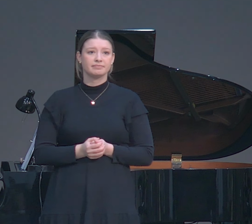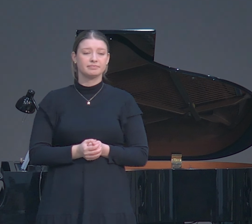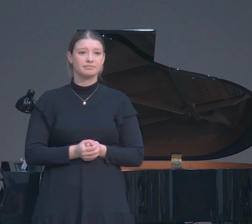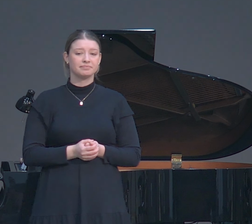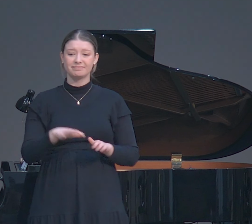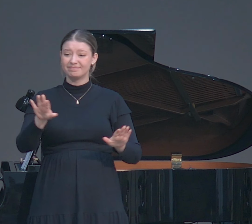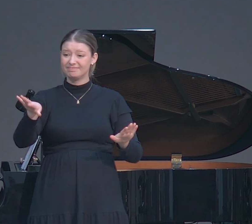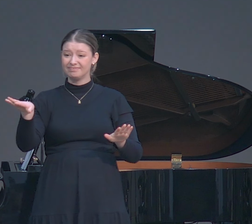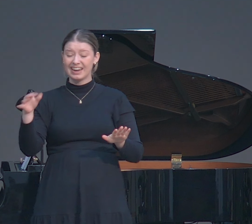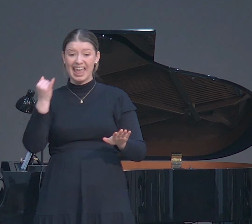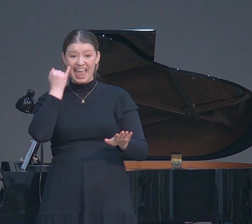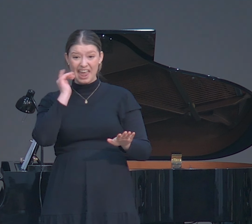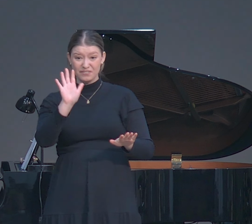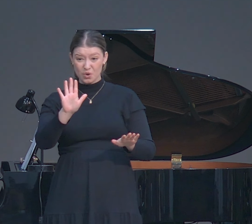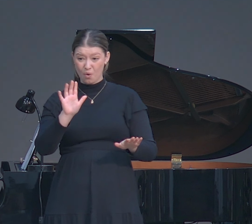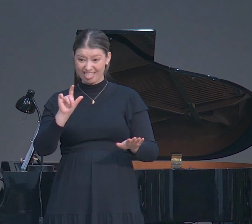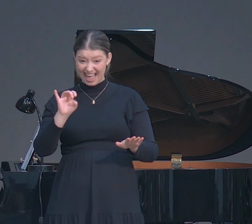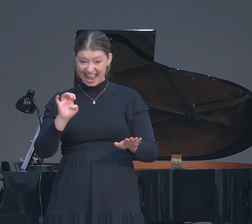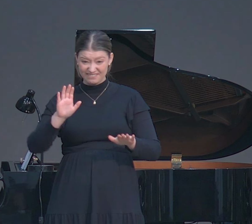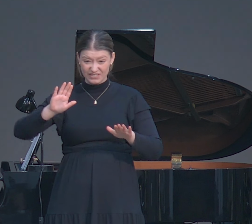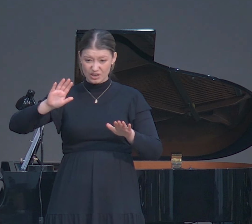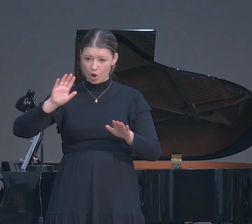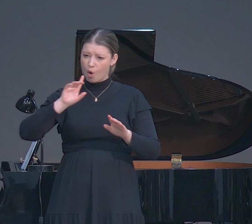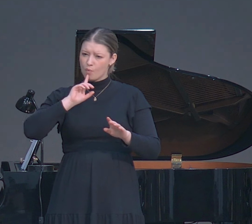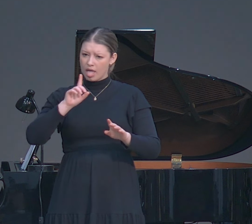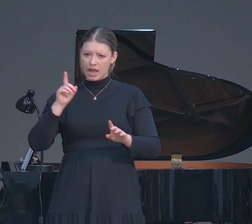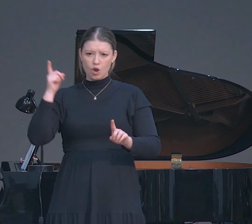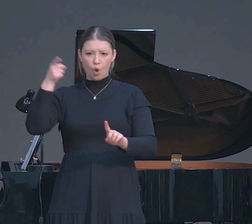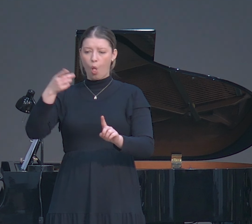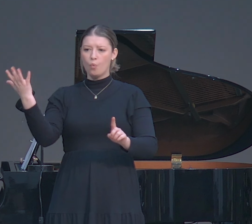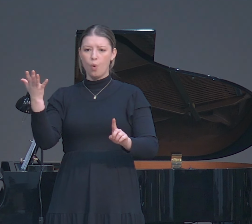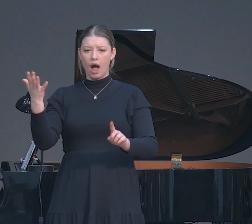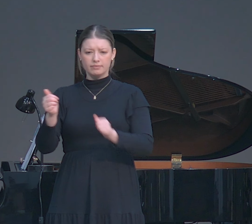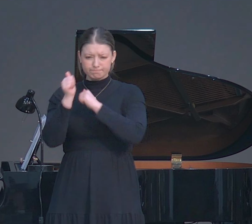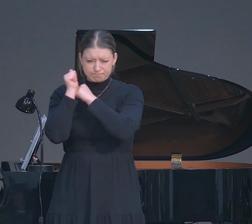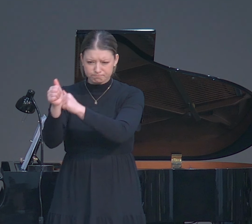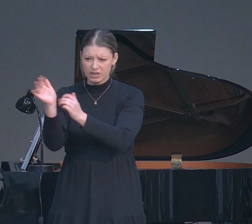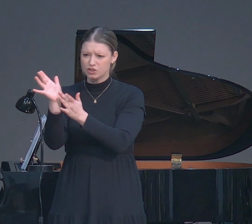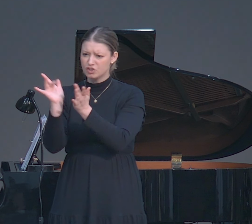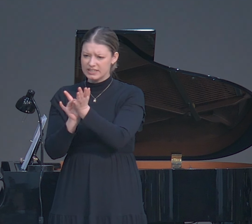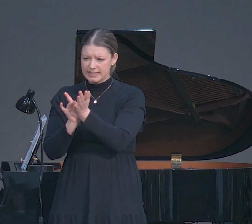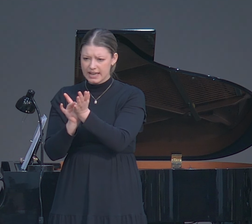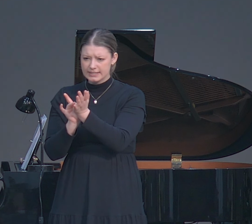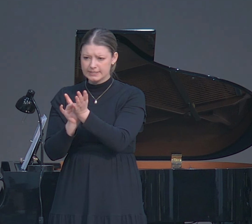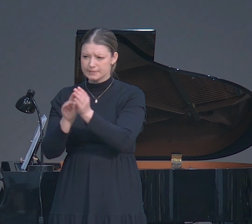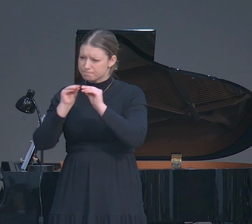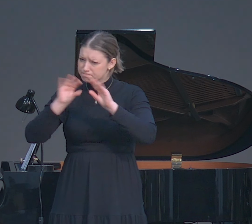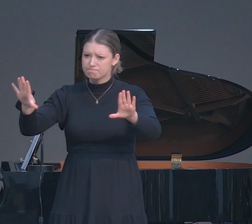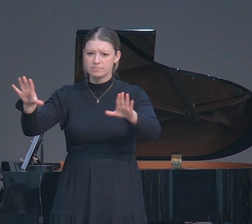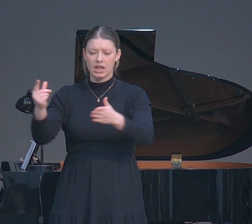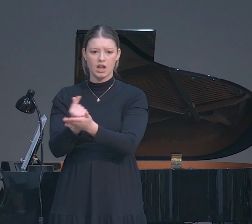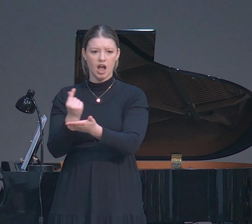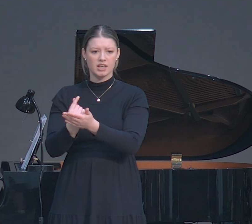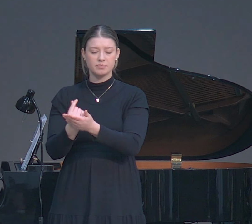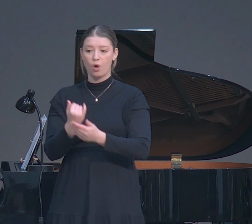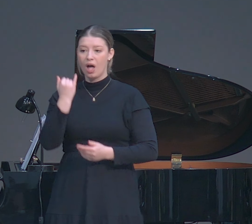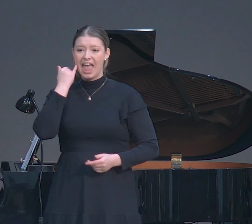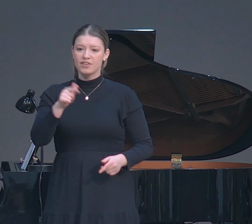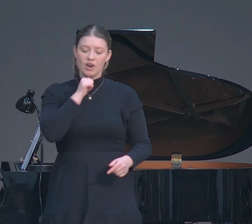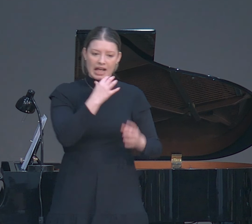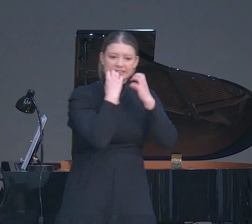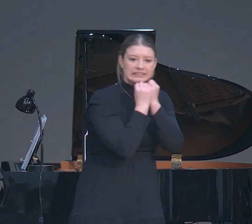See, friends, if your life is all about the mission of Jesus, if your values are not locked into